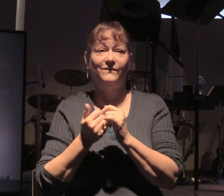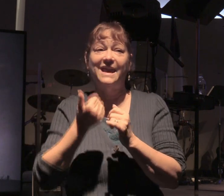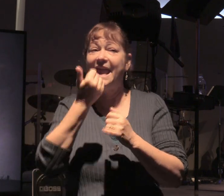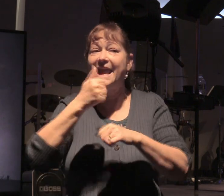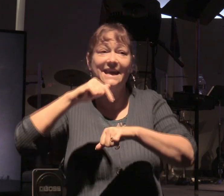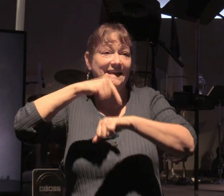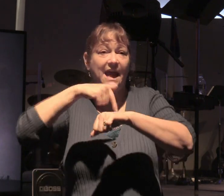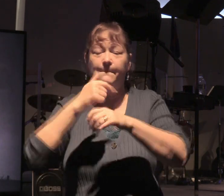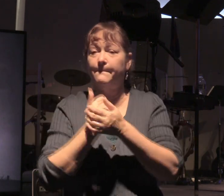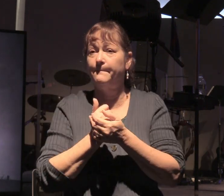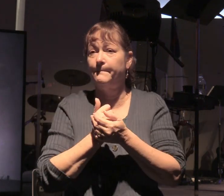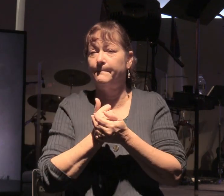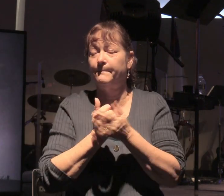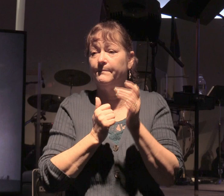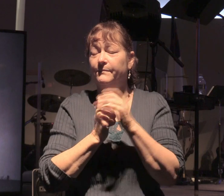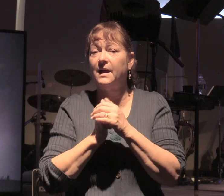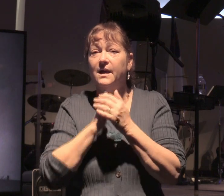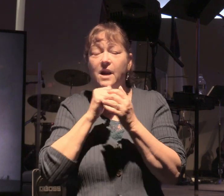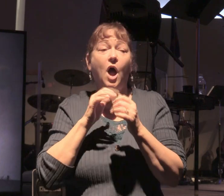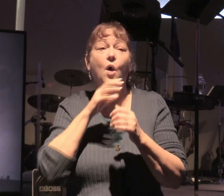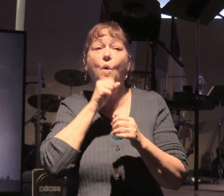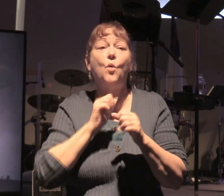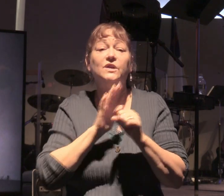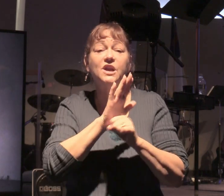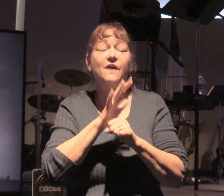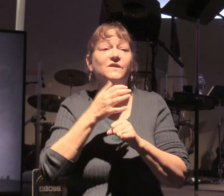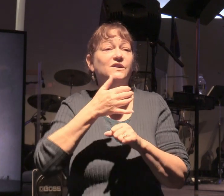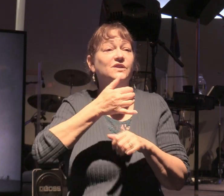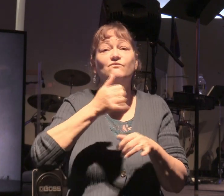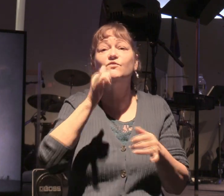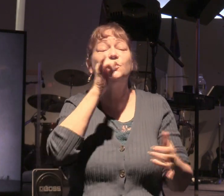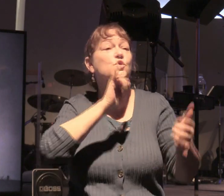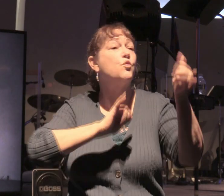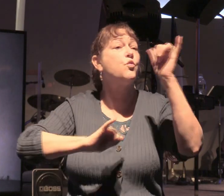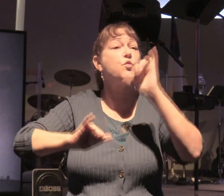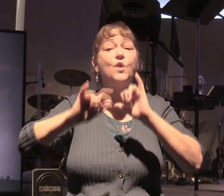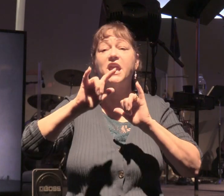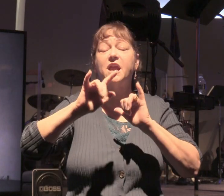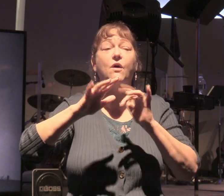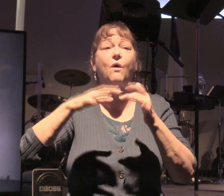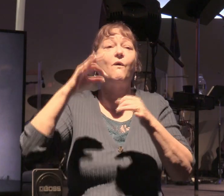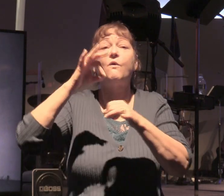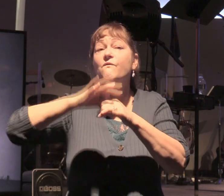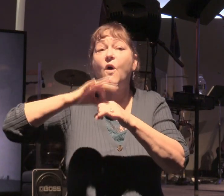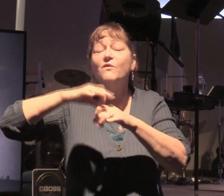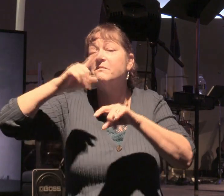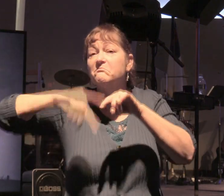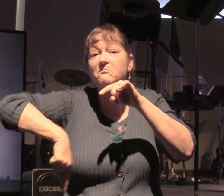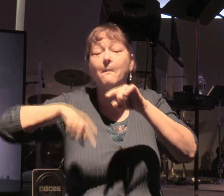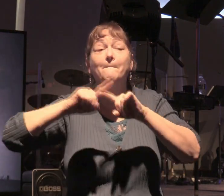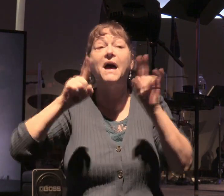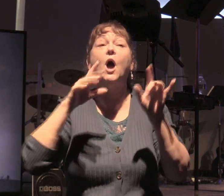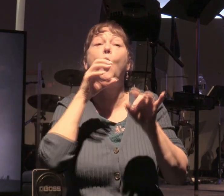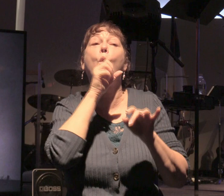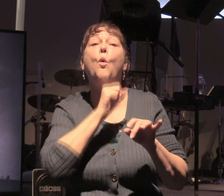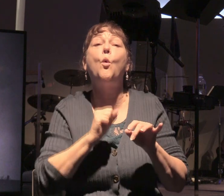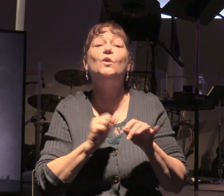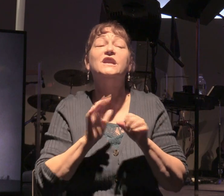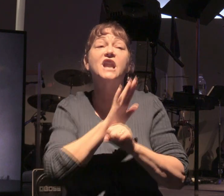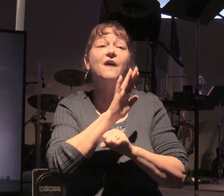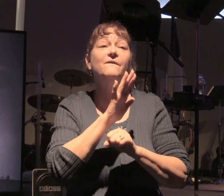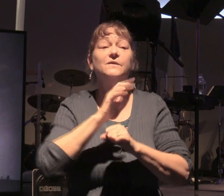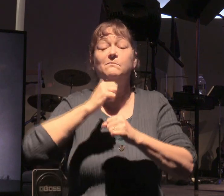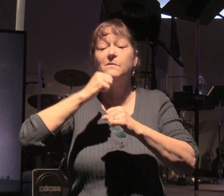hat. Not old enough to drink, not even to vote back then, but old enough to carry